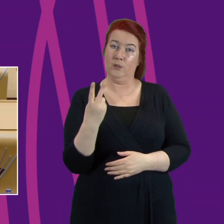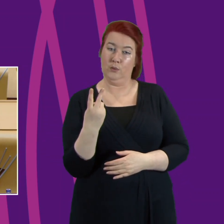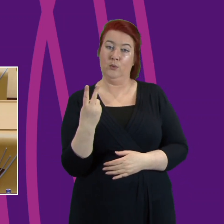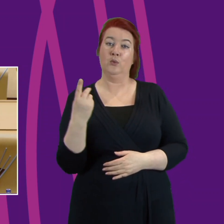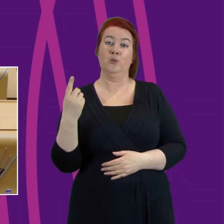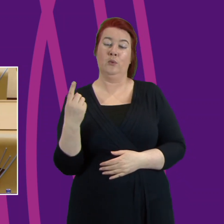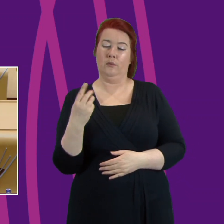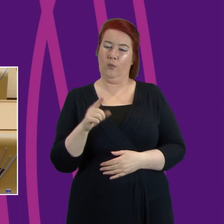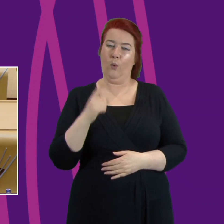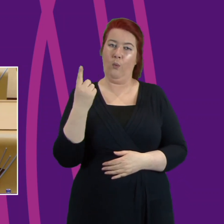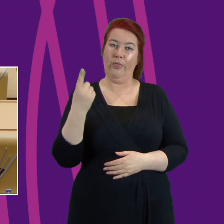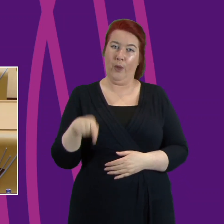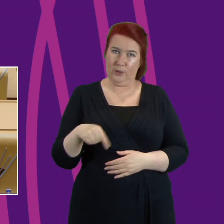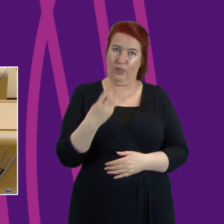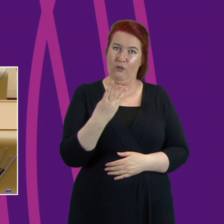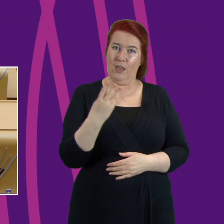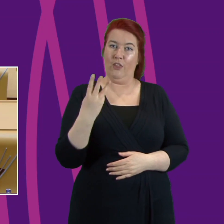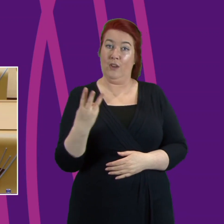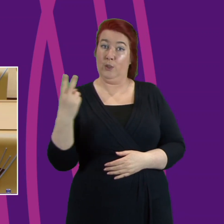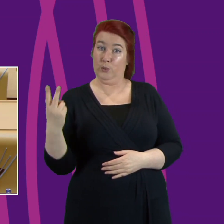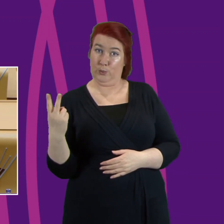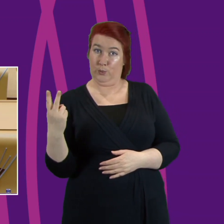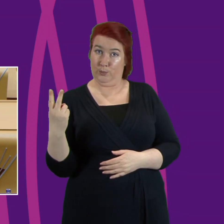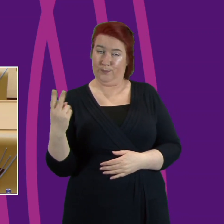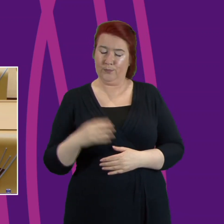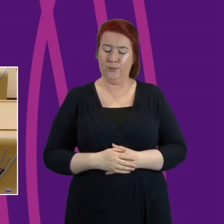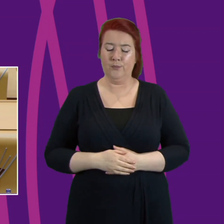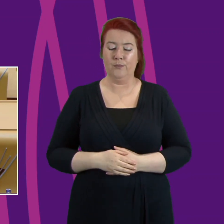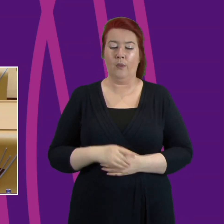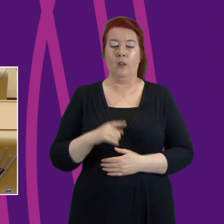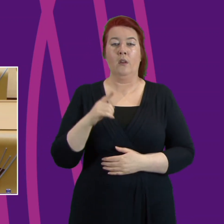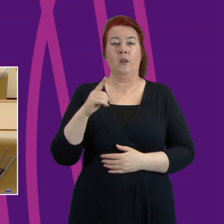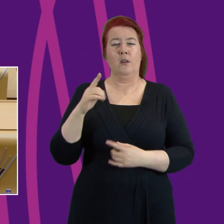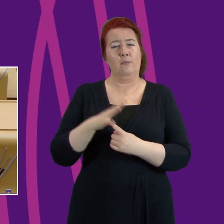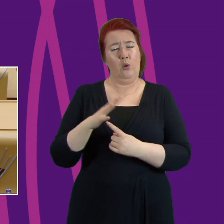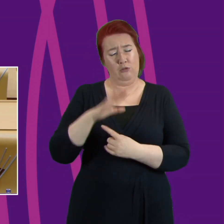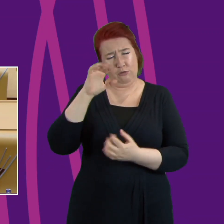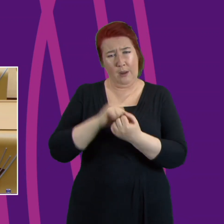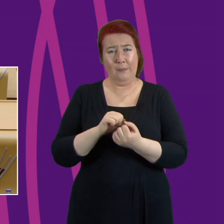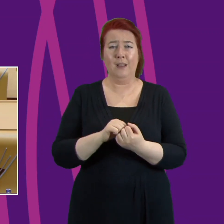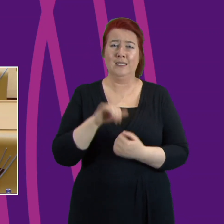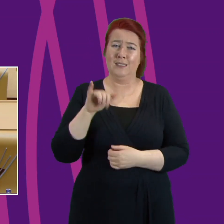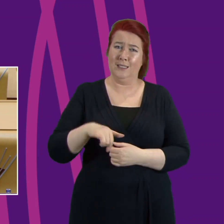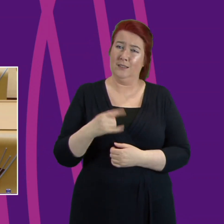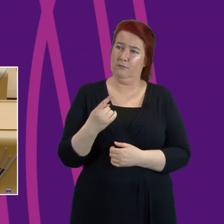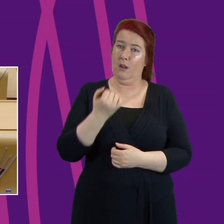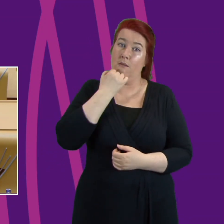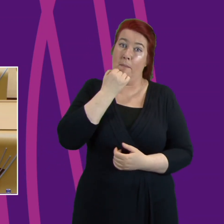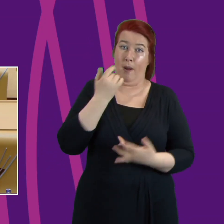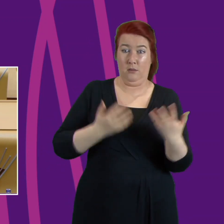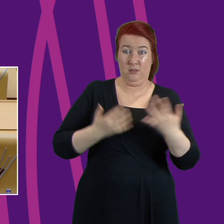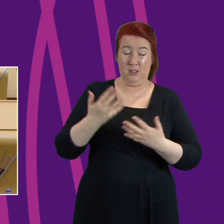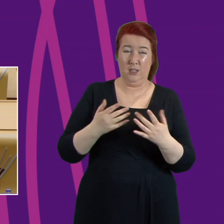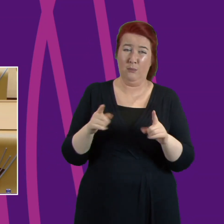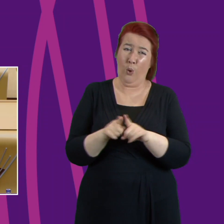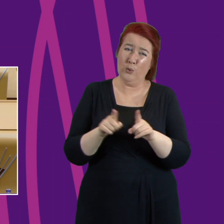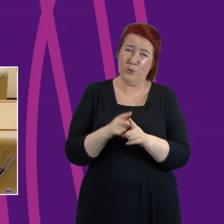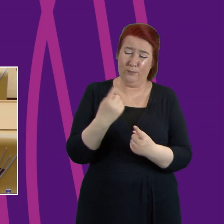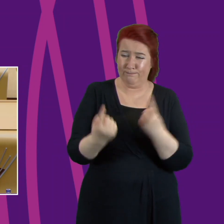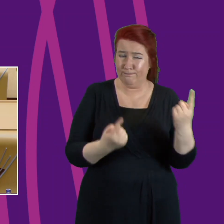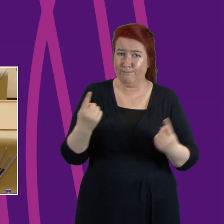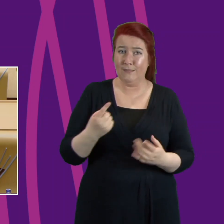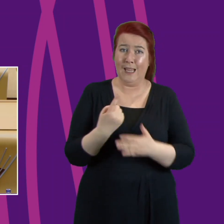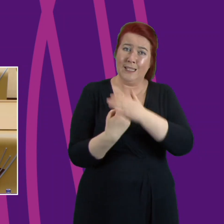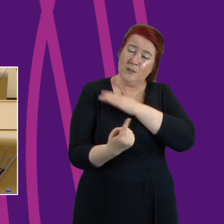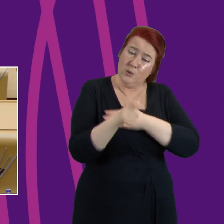1,332. As always, it is so important to remember that behind each one of those numbers is the loss of someone loved